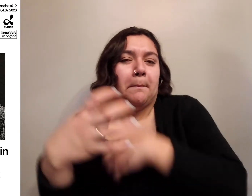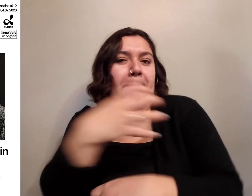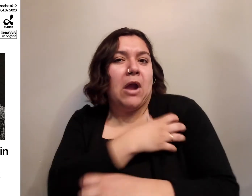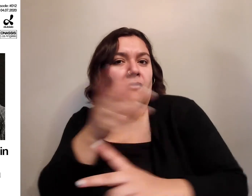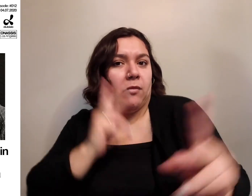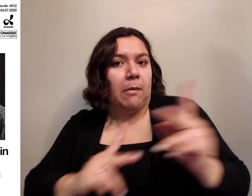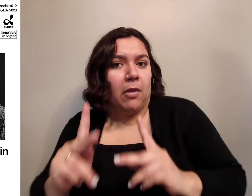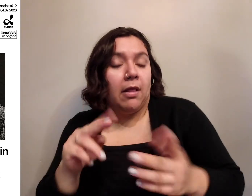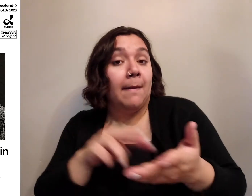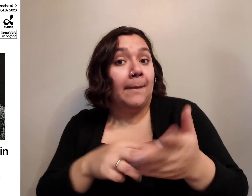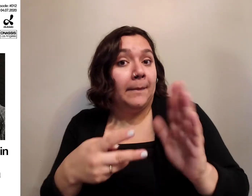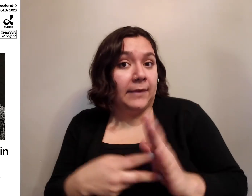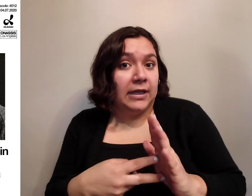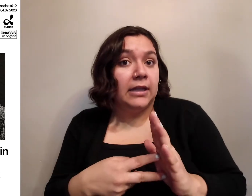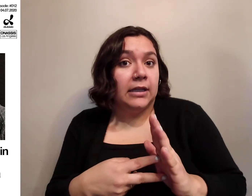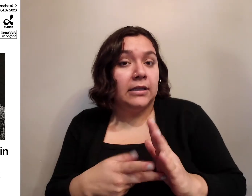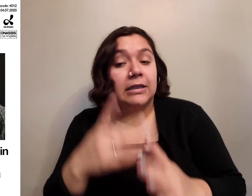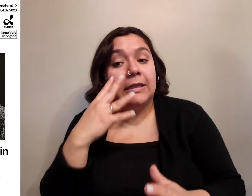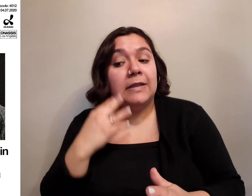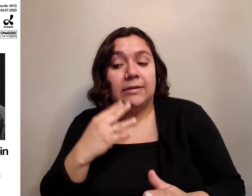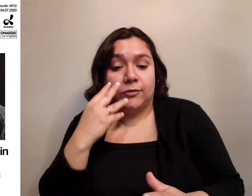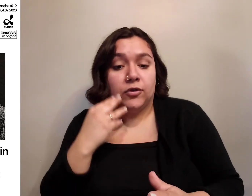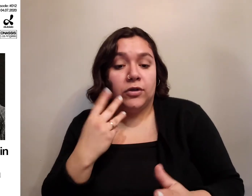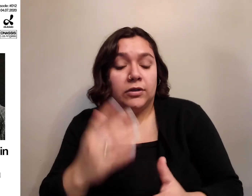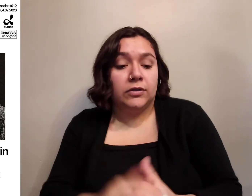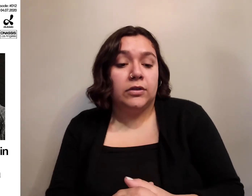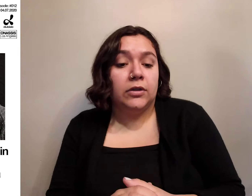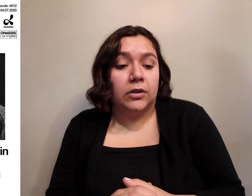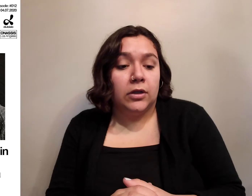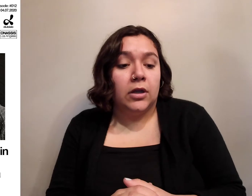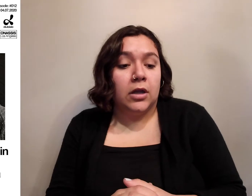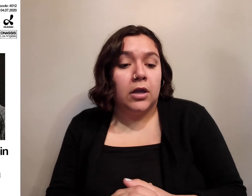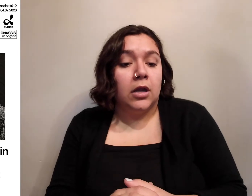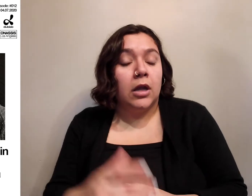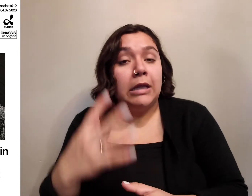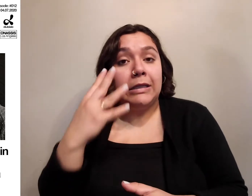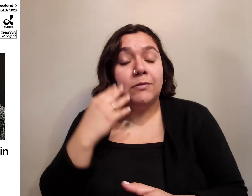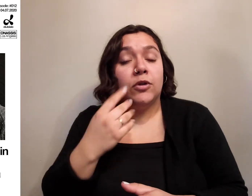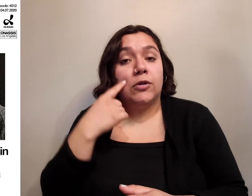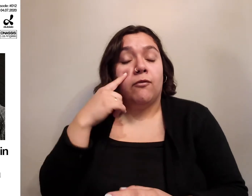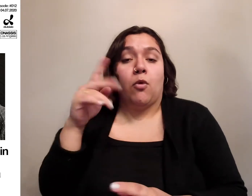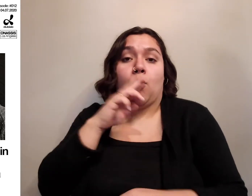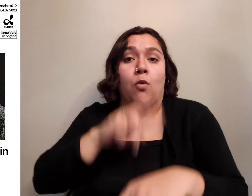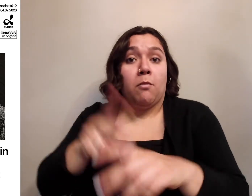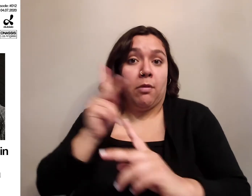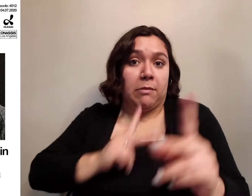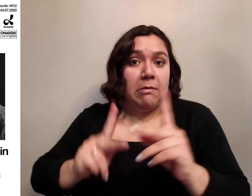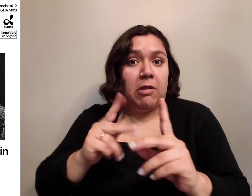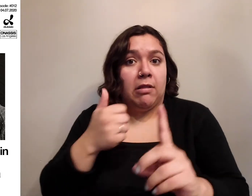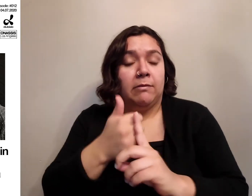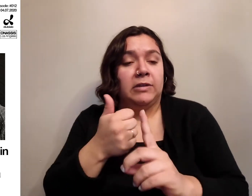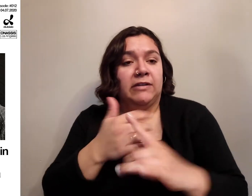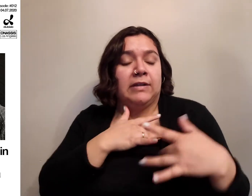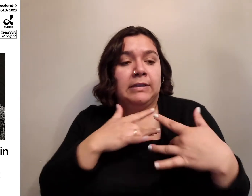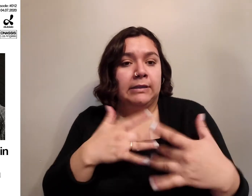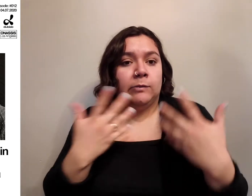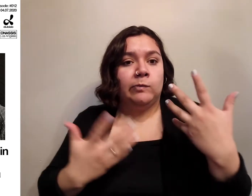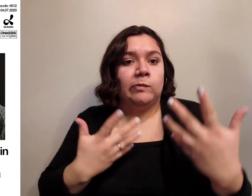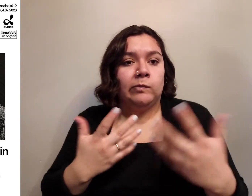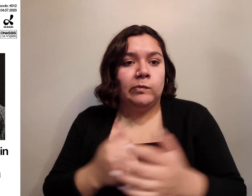and that means that the experiences of ordinary people are subjugated,